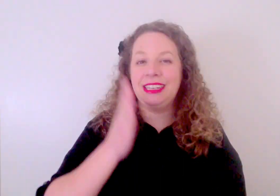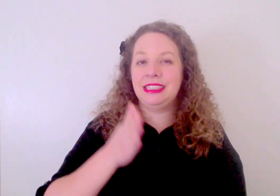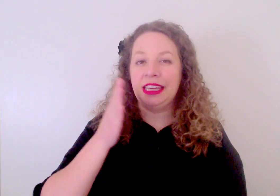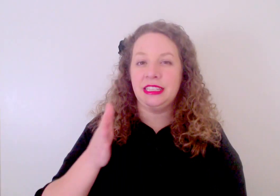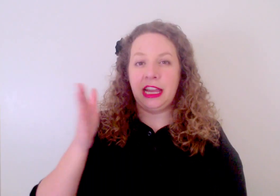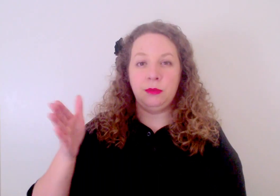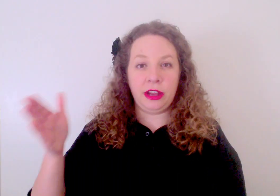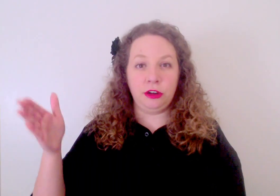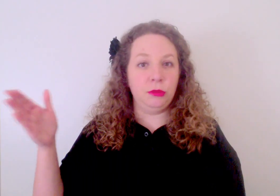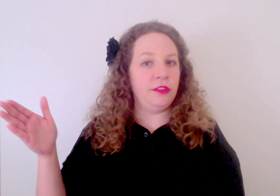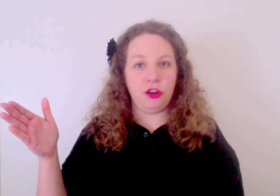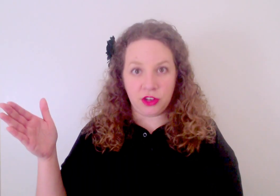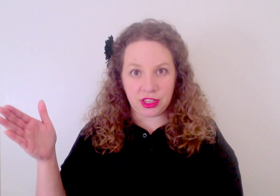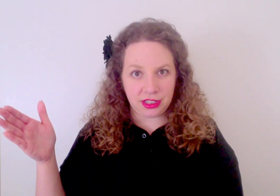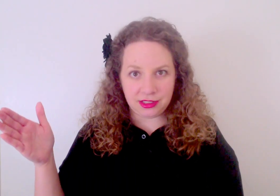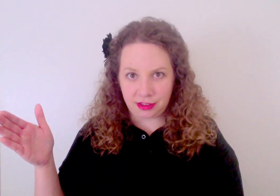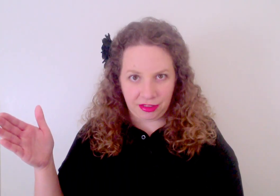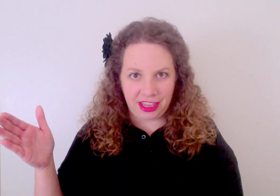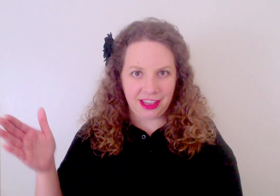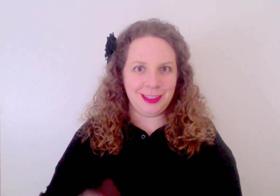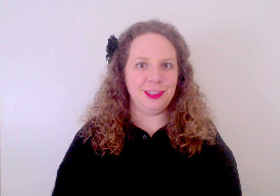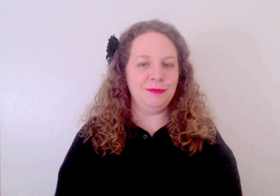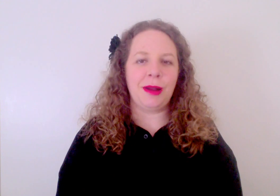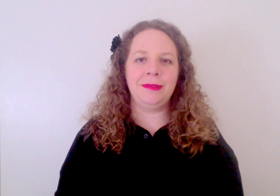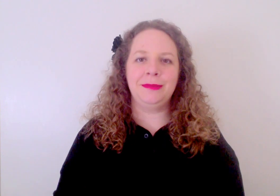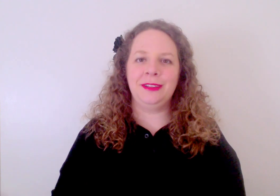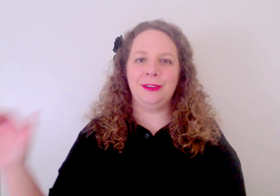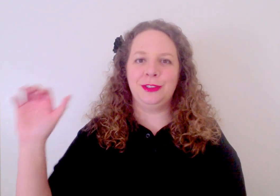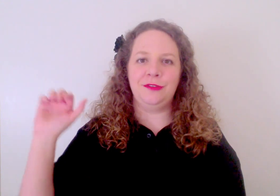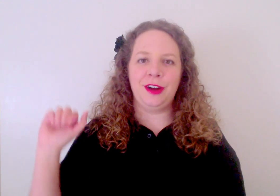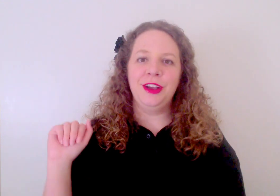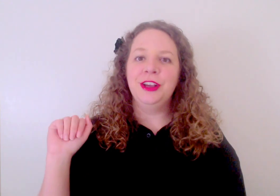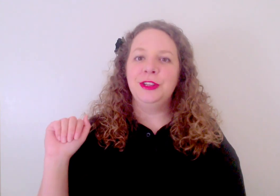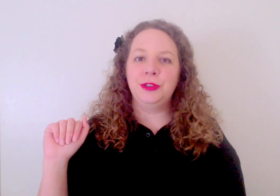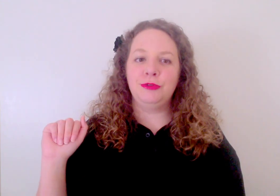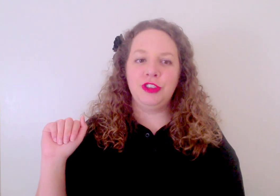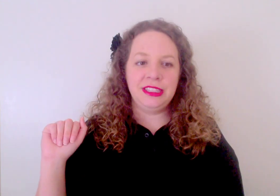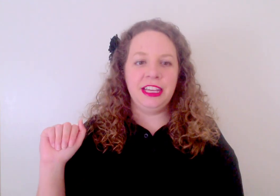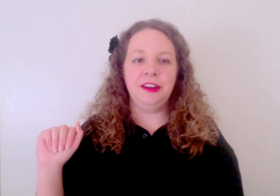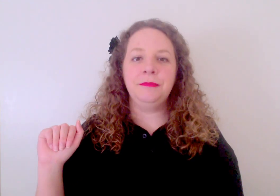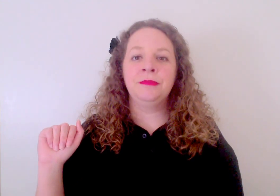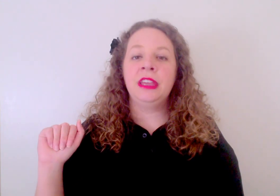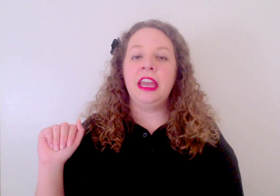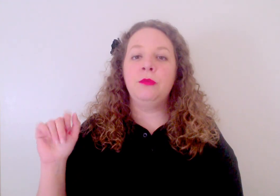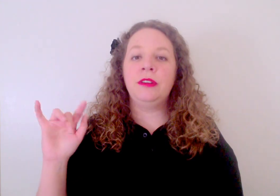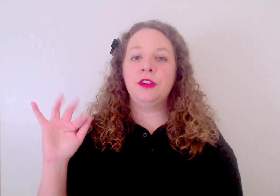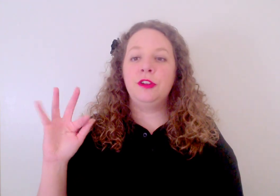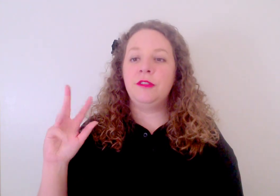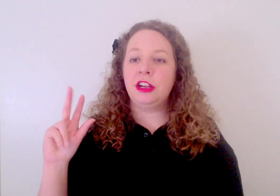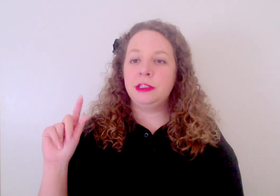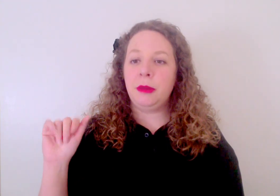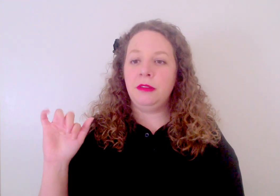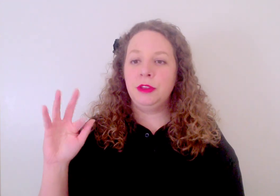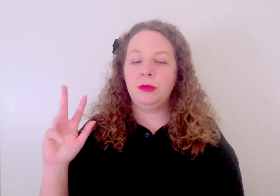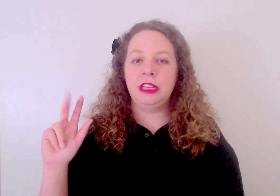it's like a typewriter moving over. That's not the case, as you probably learned so far. So just here, and whenever you fingerspell, you want it to be